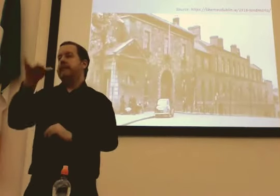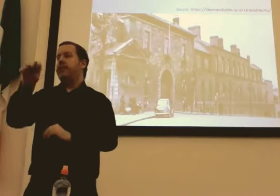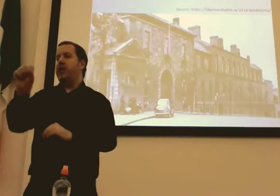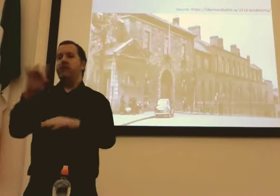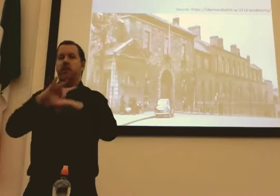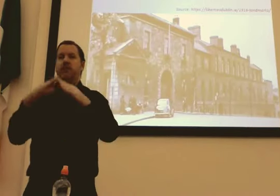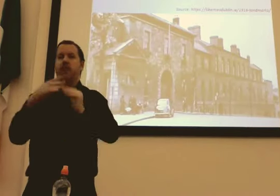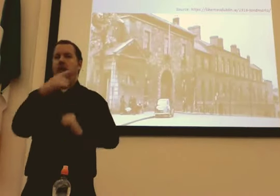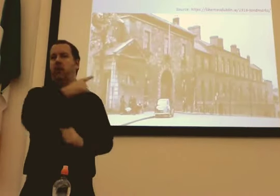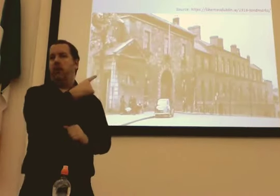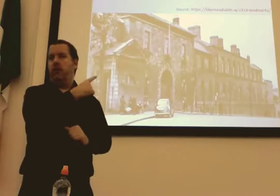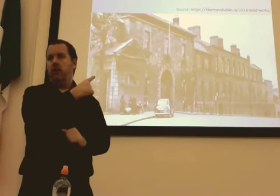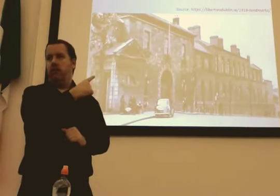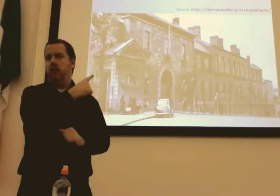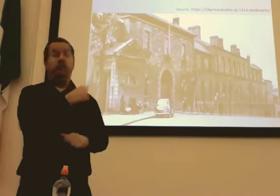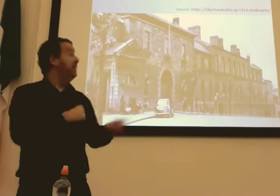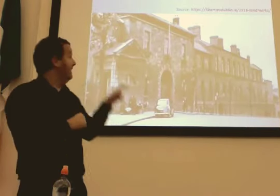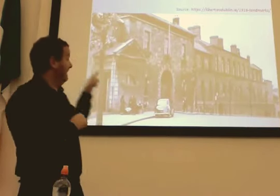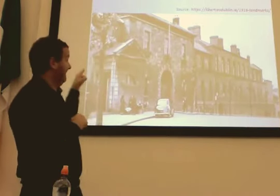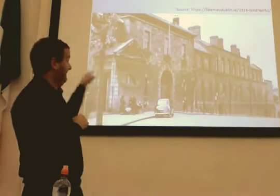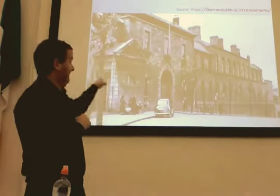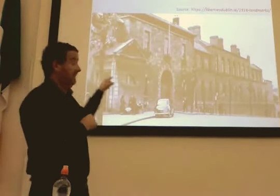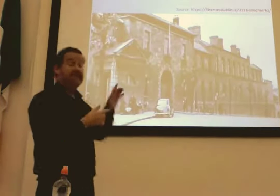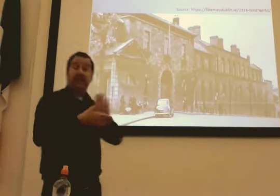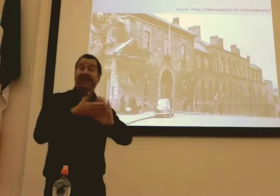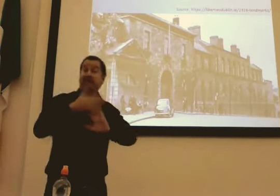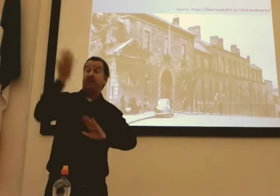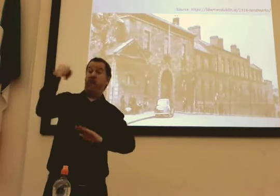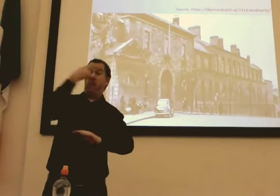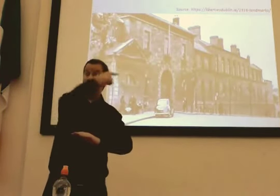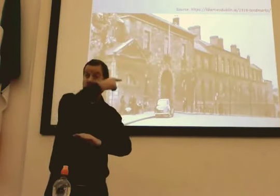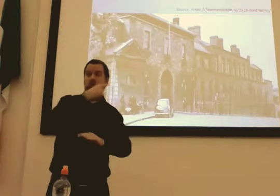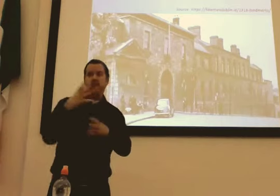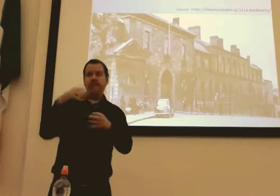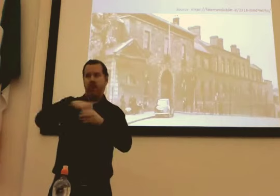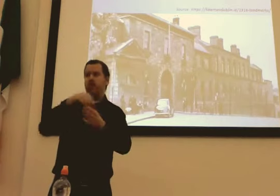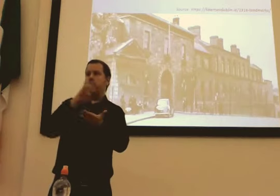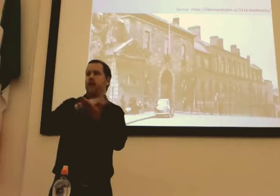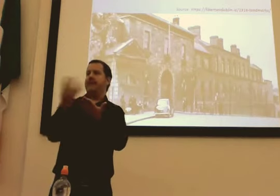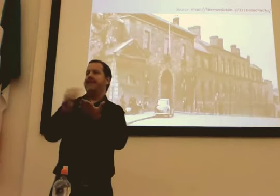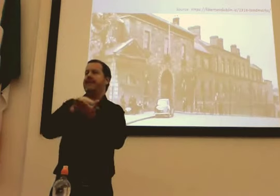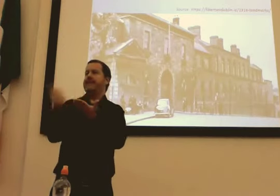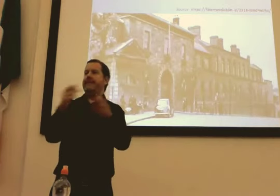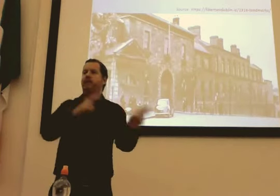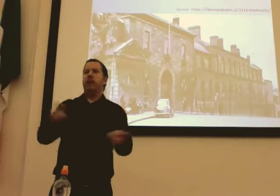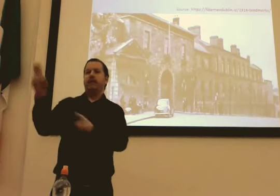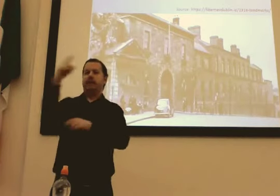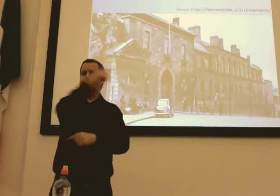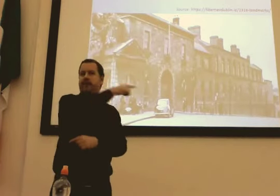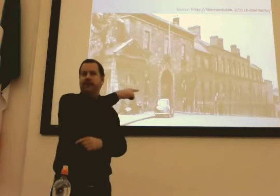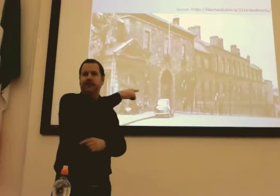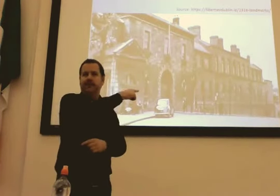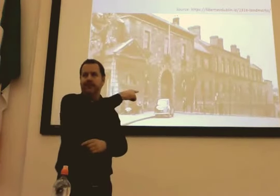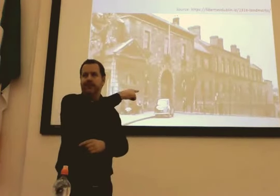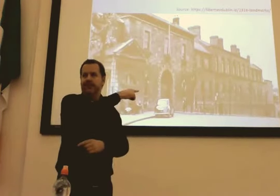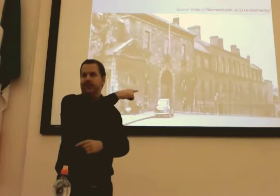some of them have become St. James Hospital. So this building before was part of the 1916 Rising.